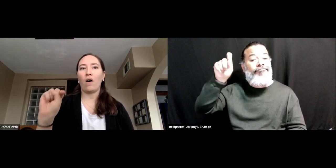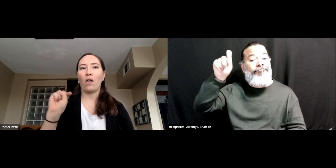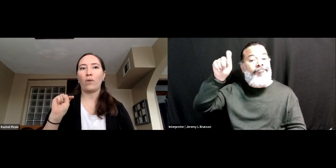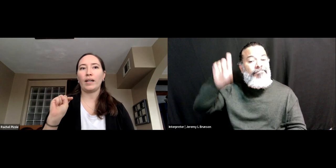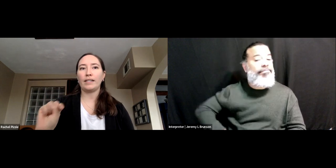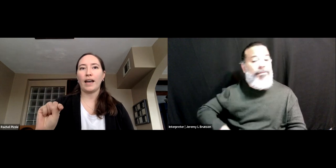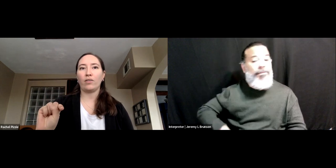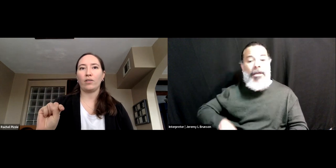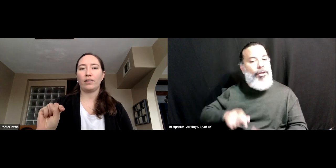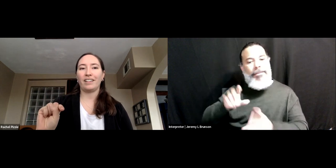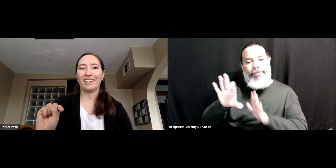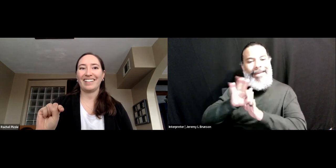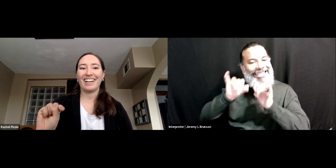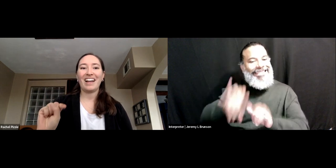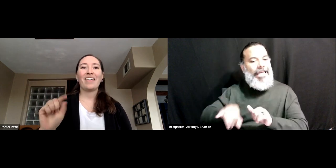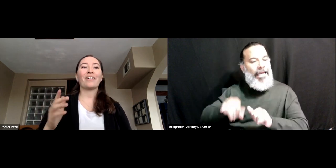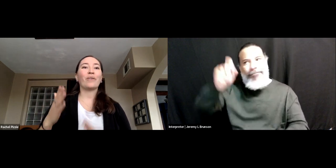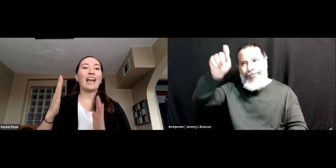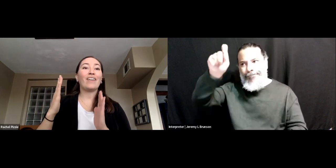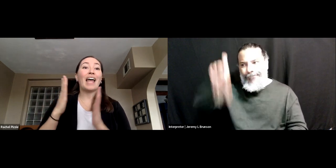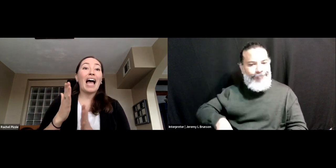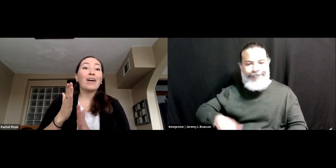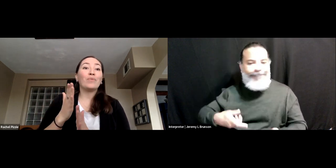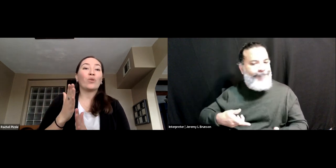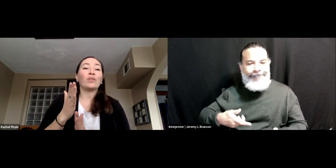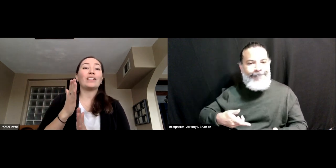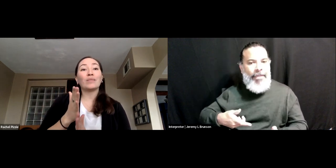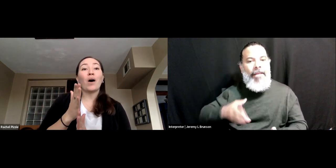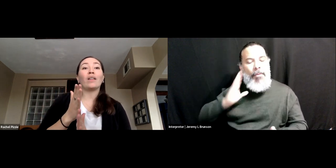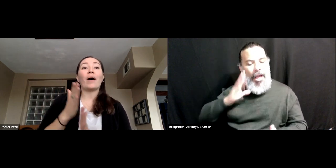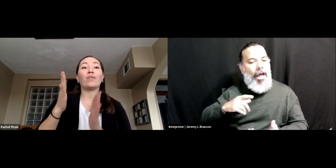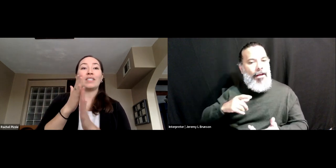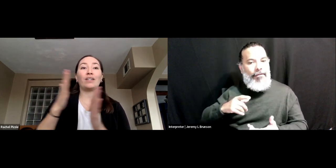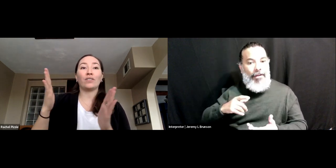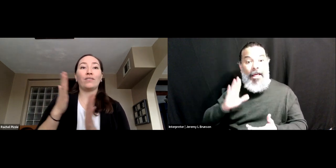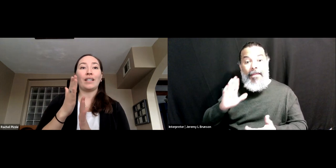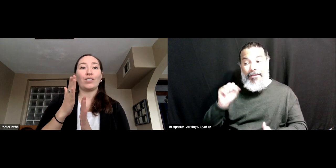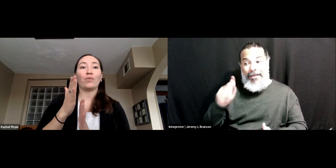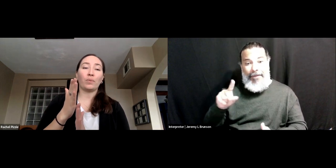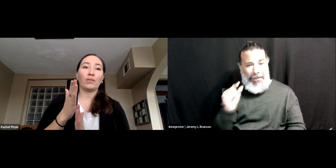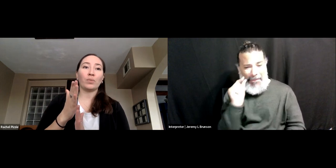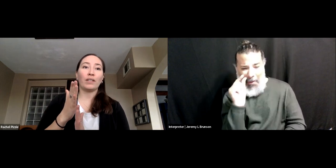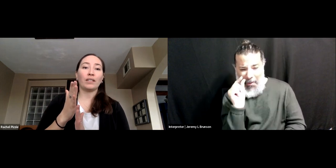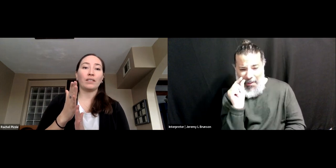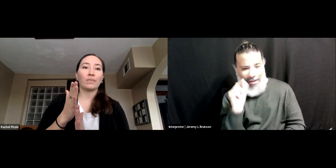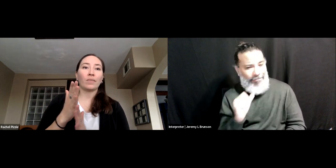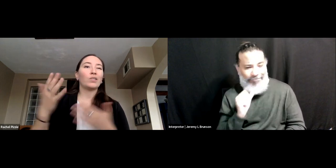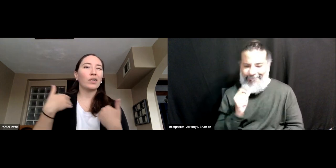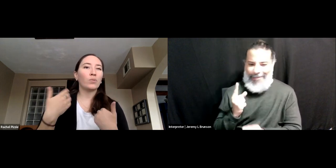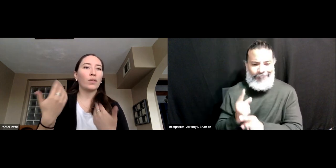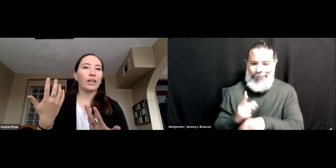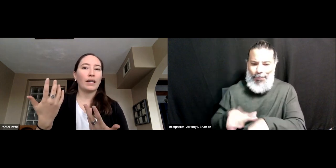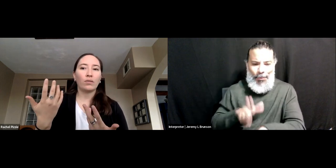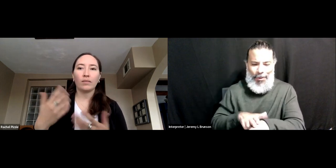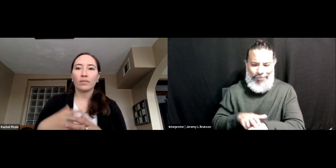thing all the way down, they're going to have an abnormally small amount of standard deviation from their responses. So